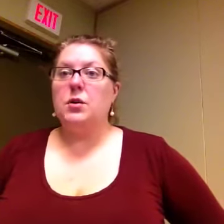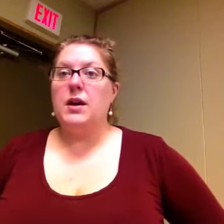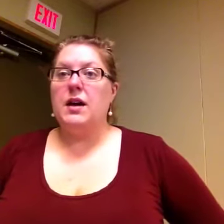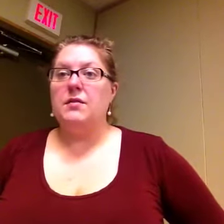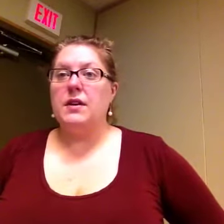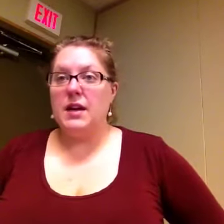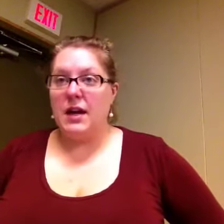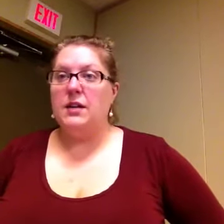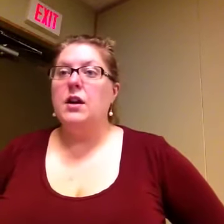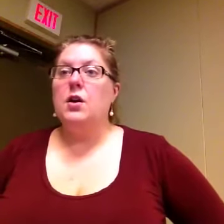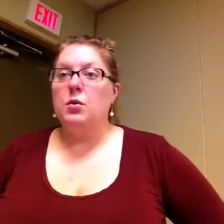we have, and,